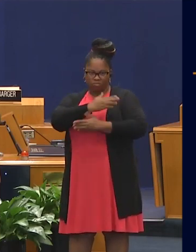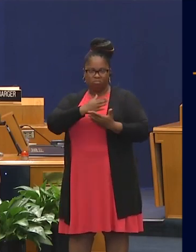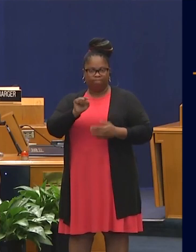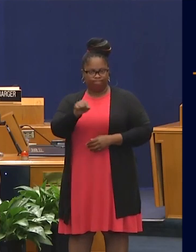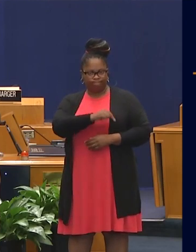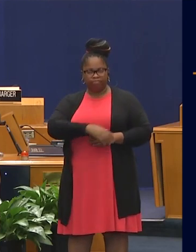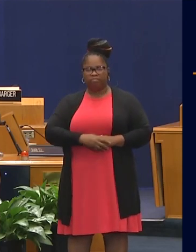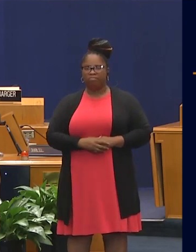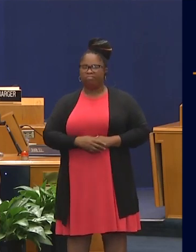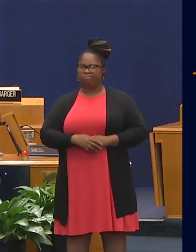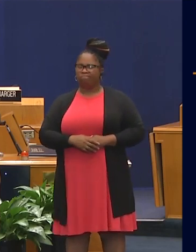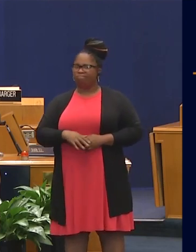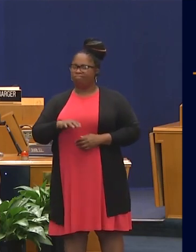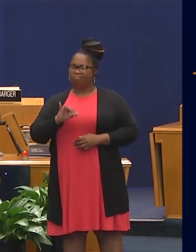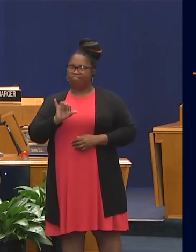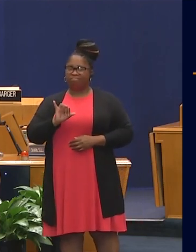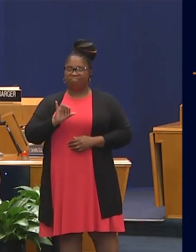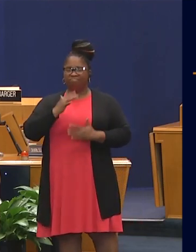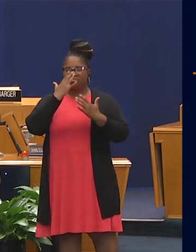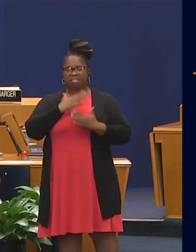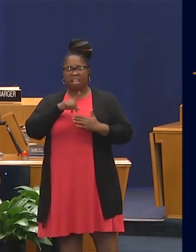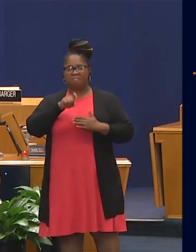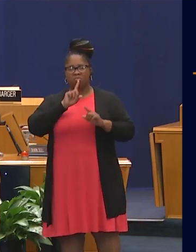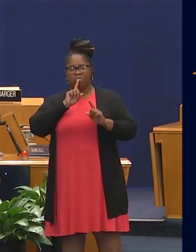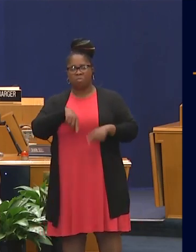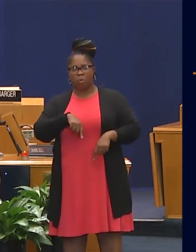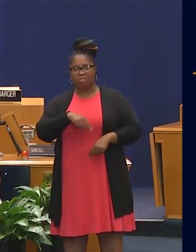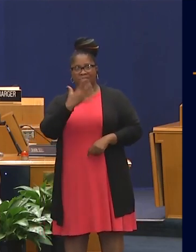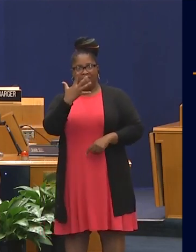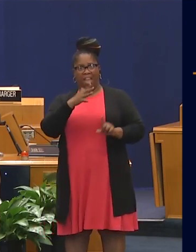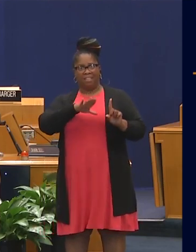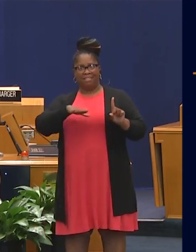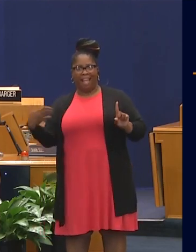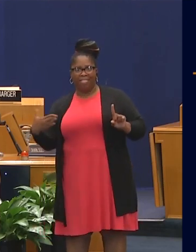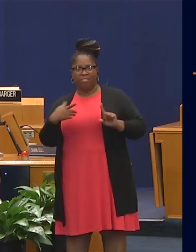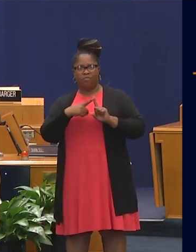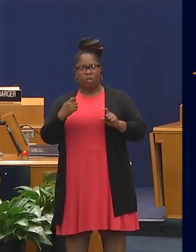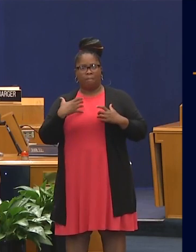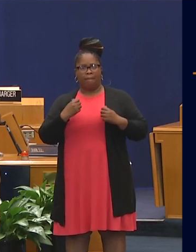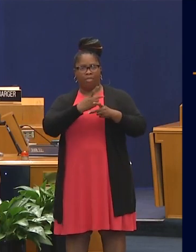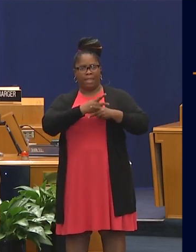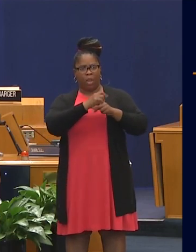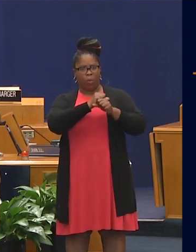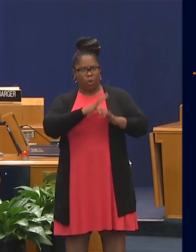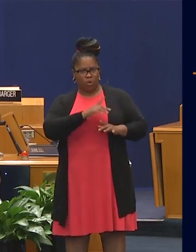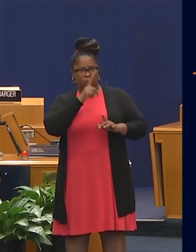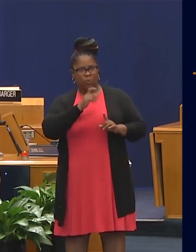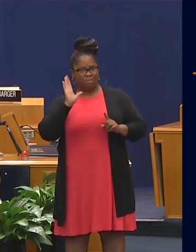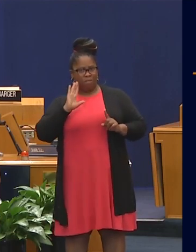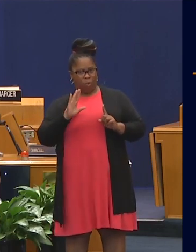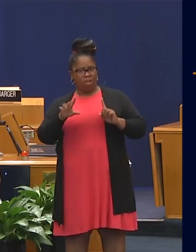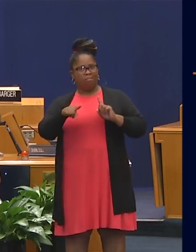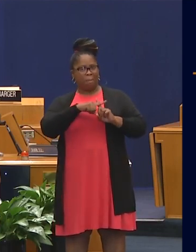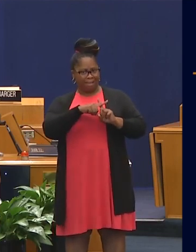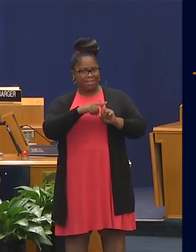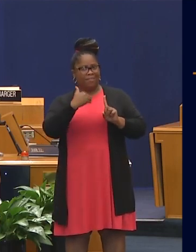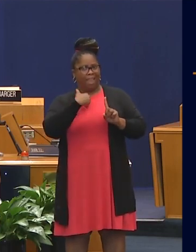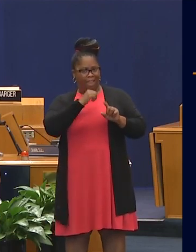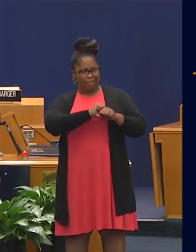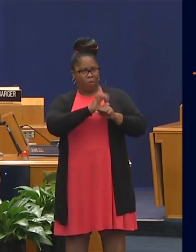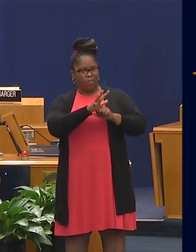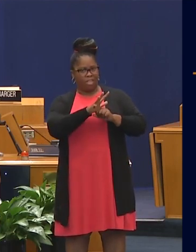also saddened to report that there were 5 deaths among healthcare workers who tested positive for COVID-19, and